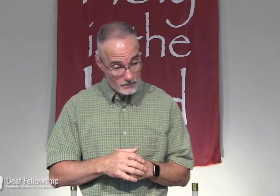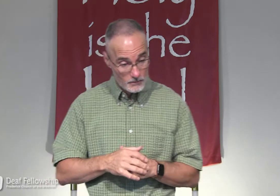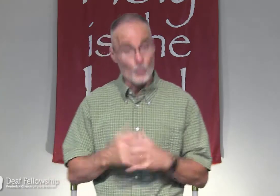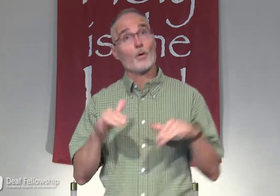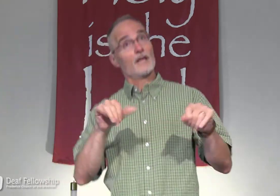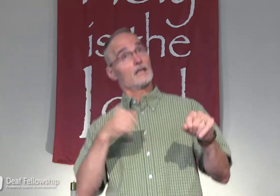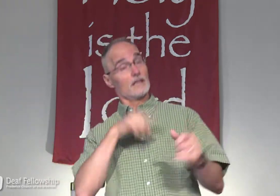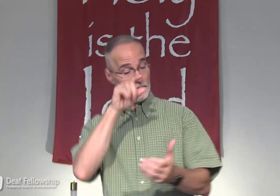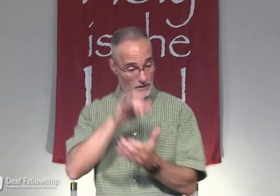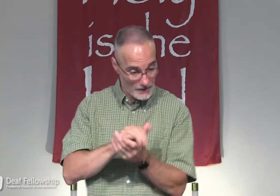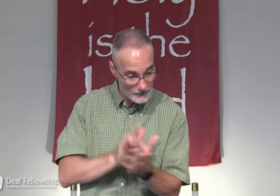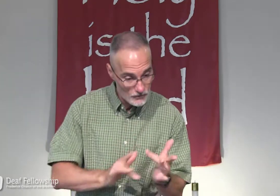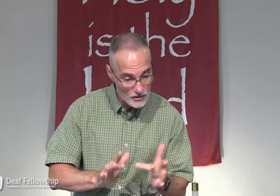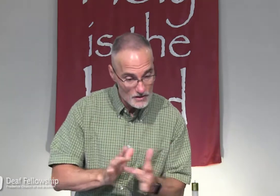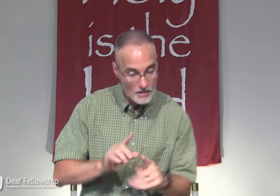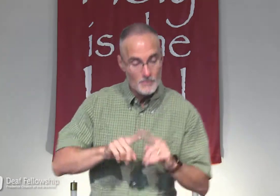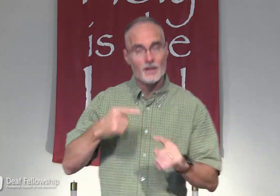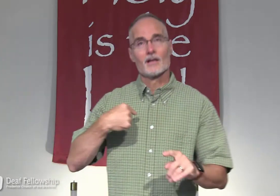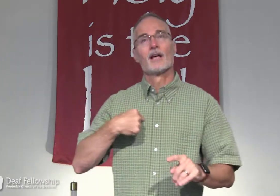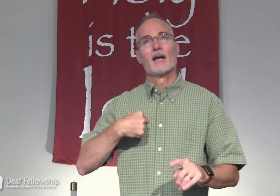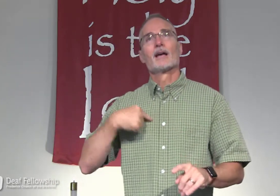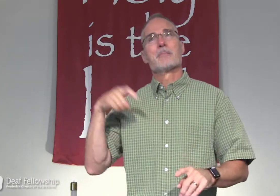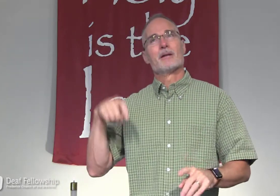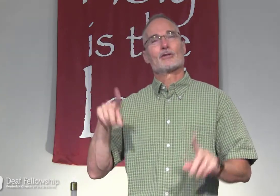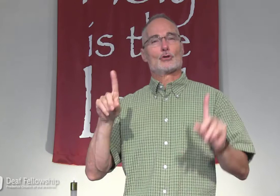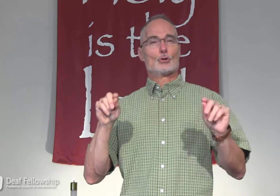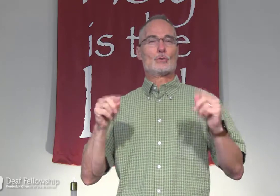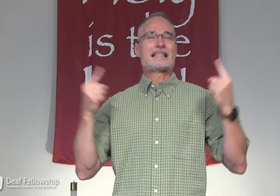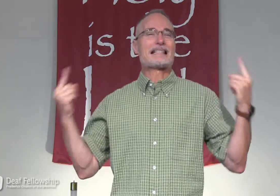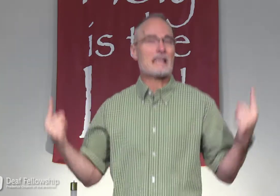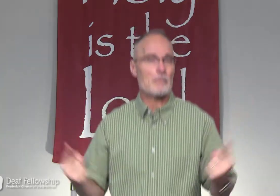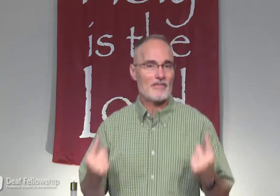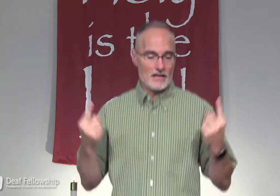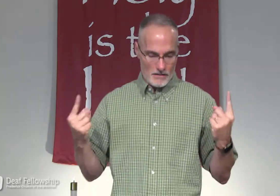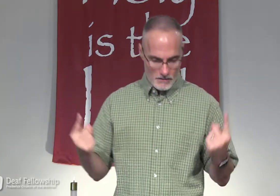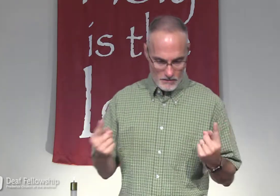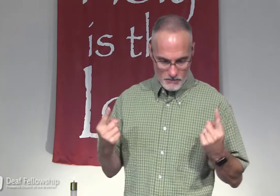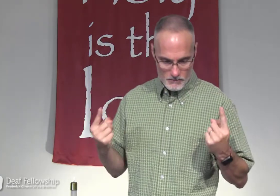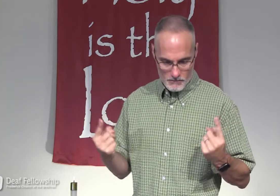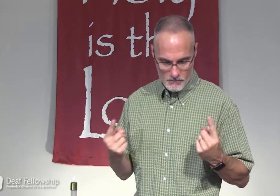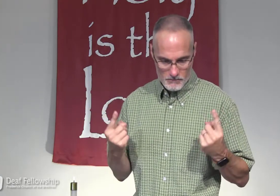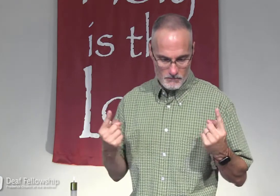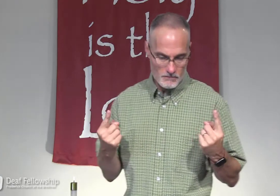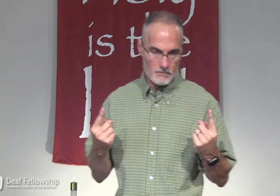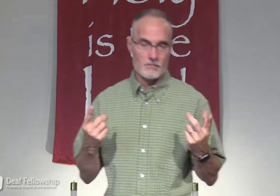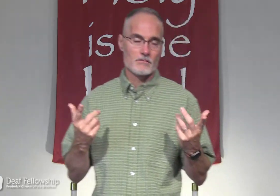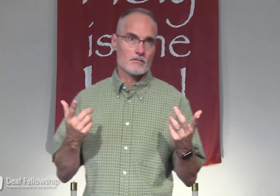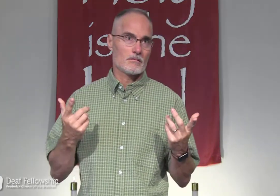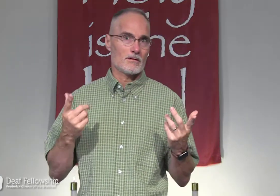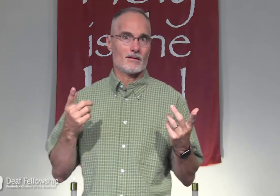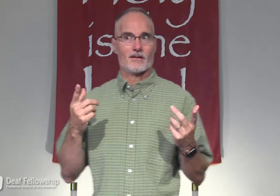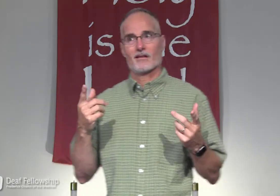Today, what that might look like is, well, yes, I believe in Jesus, but I need to do